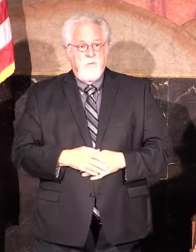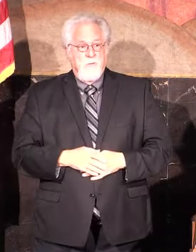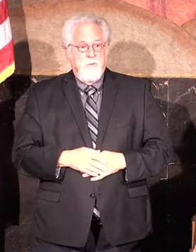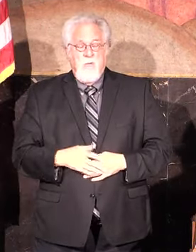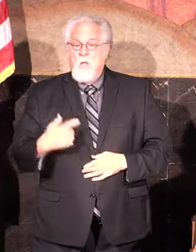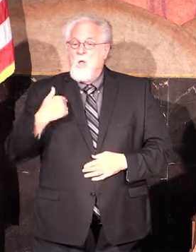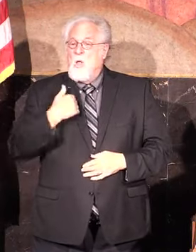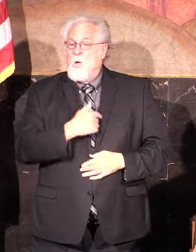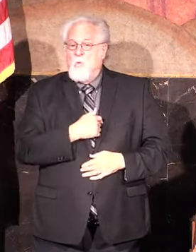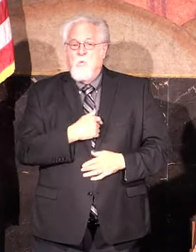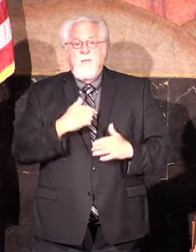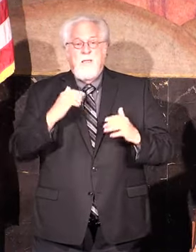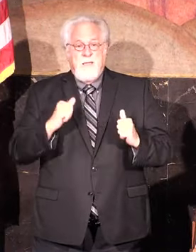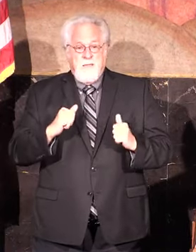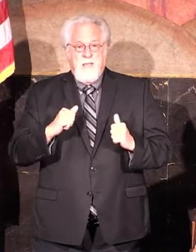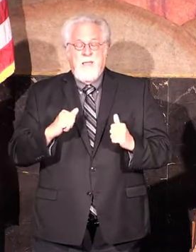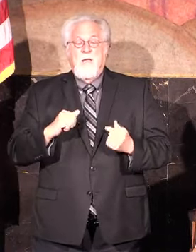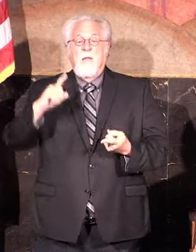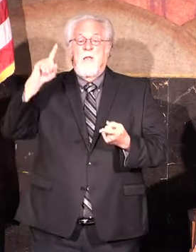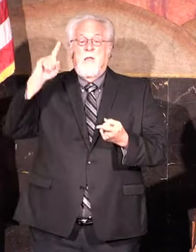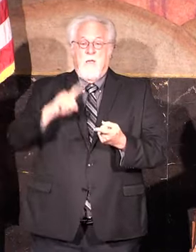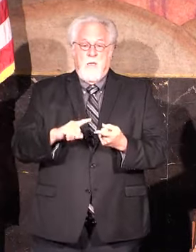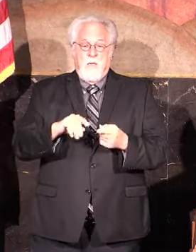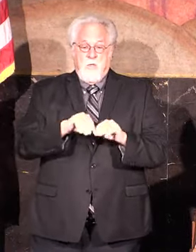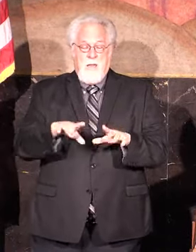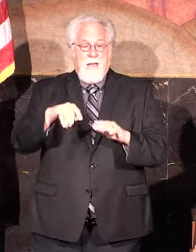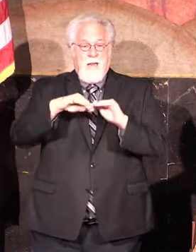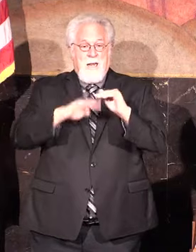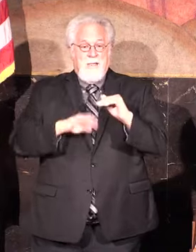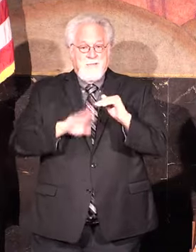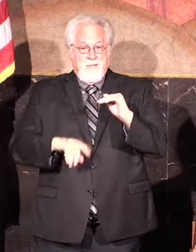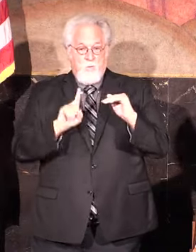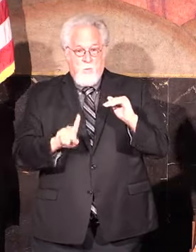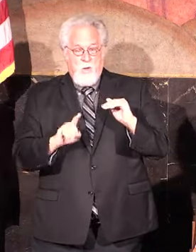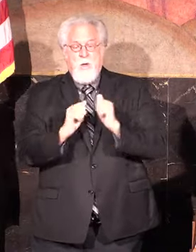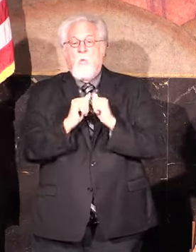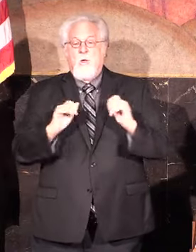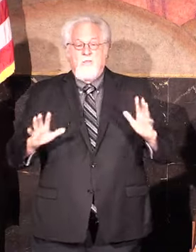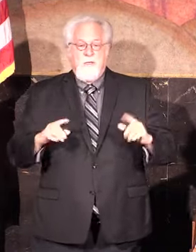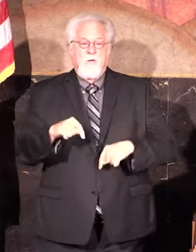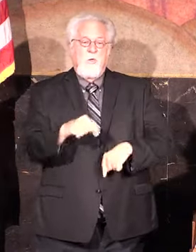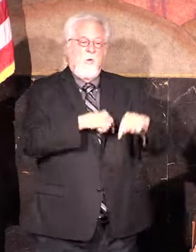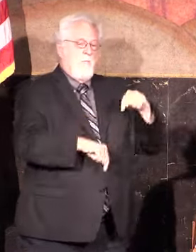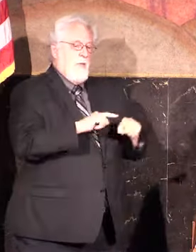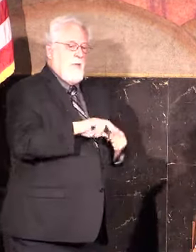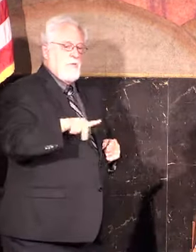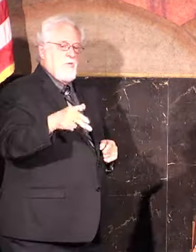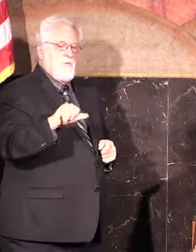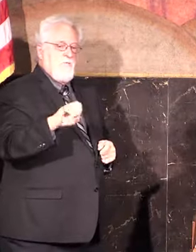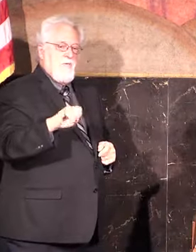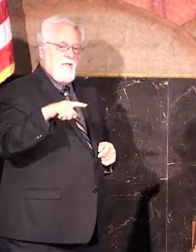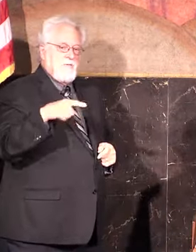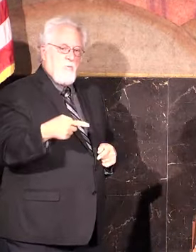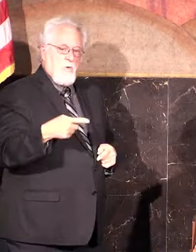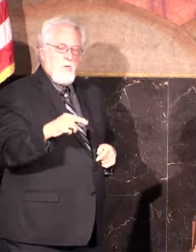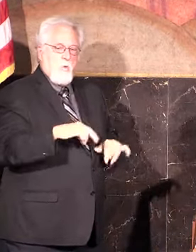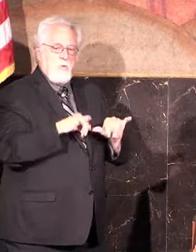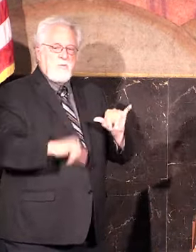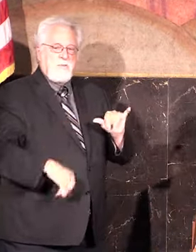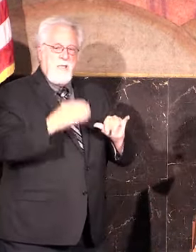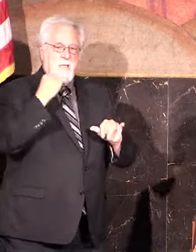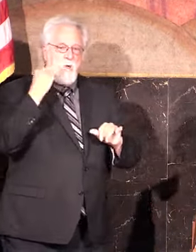And we can get to a transmission rate of less than one without having to go back to phase one or to stay at